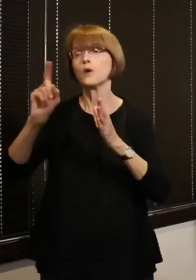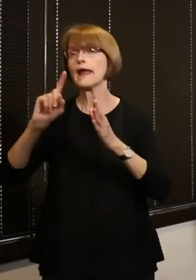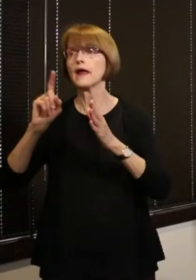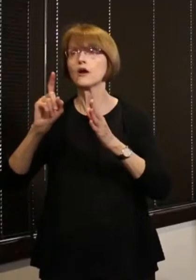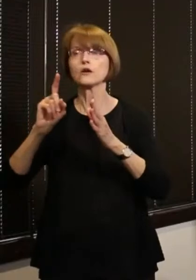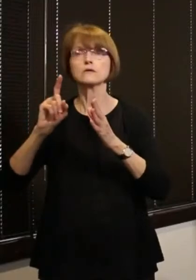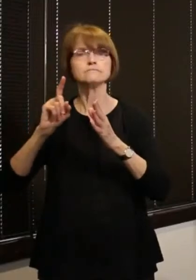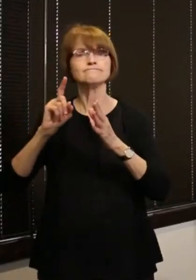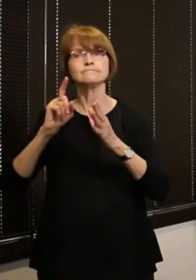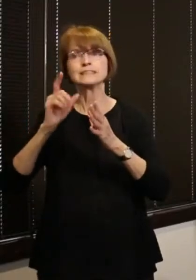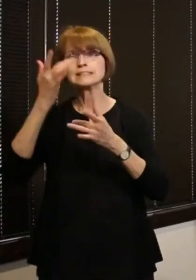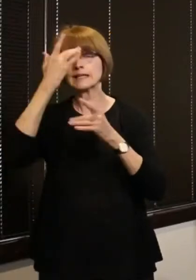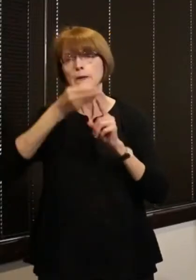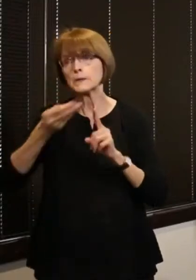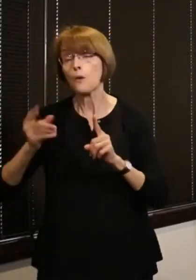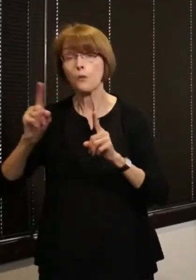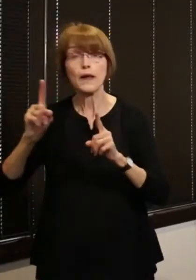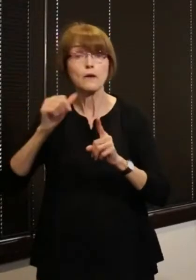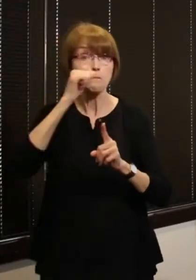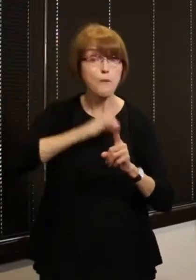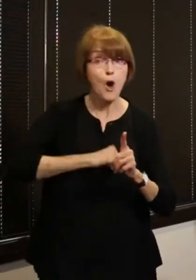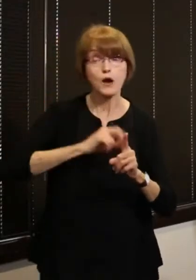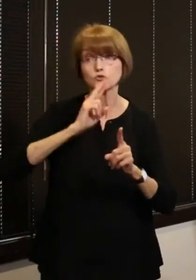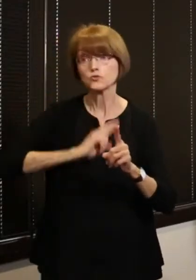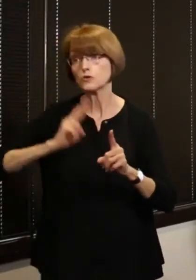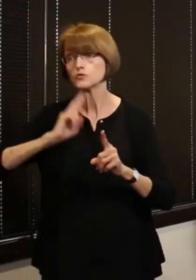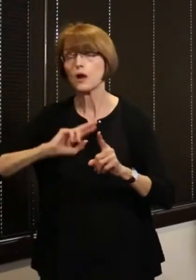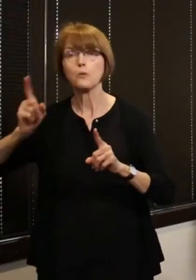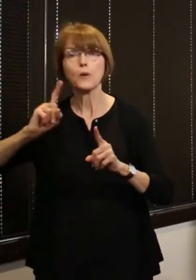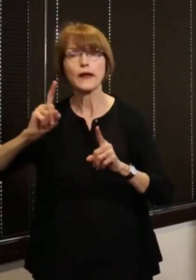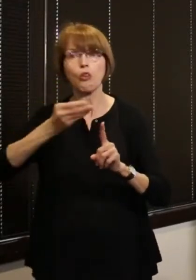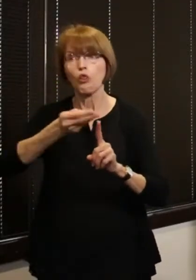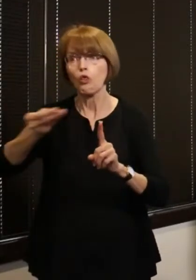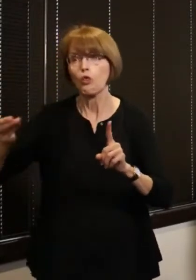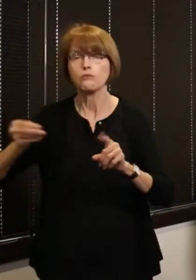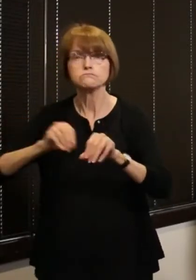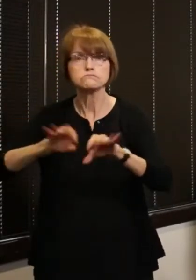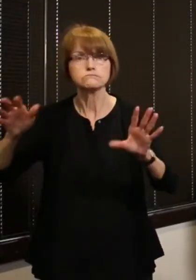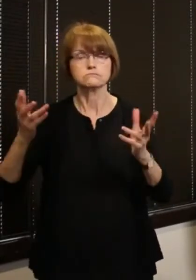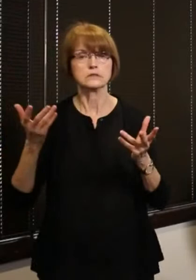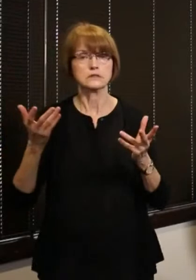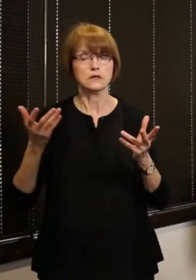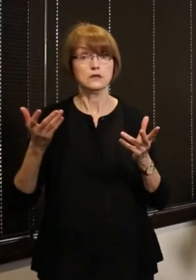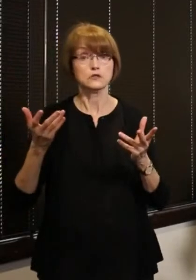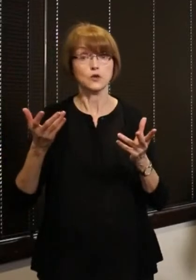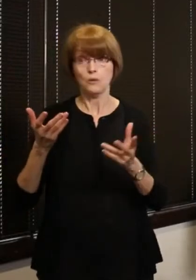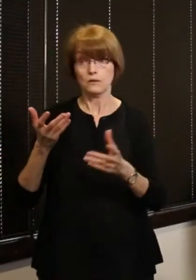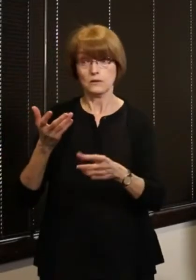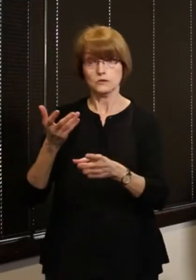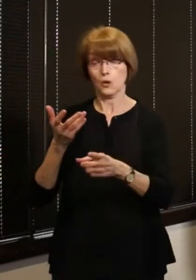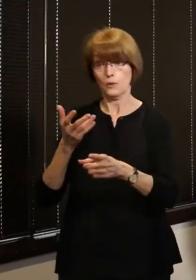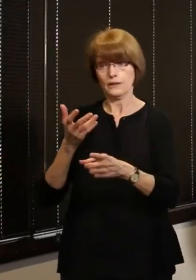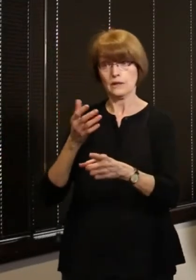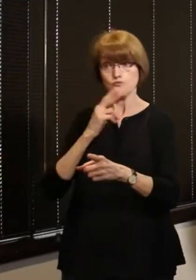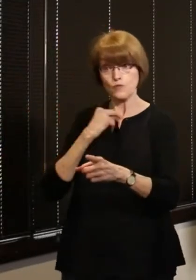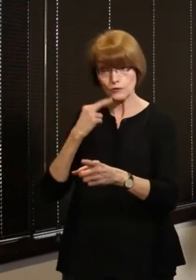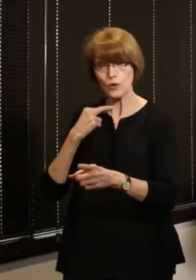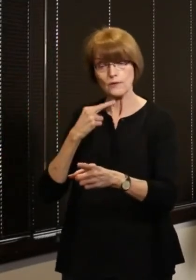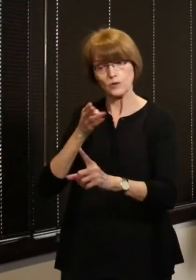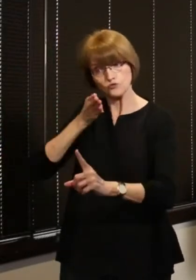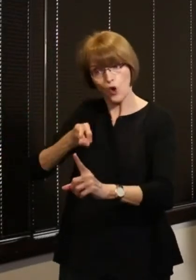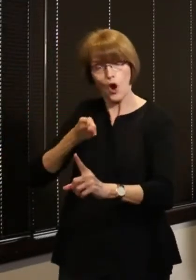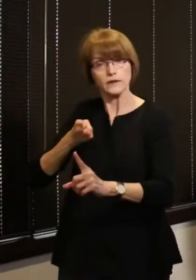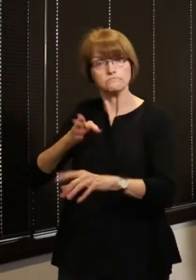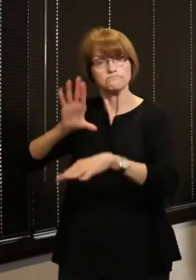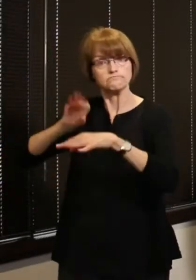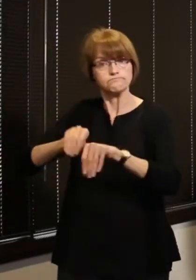restaurants and bars and places like that? Is it occurring in other places? So you can take more targeted action more so than widespread action. The last thing we want